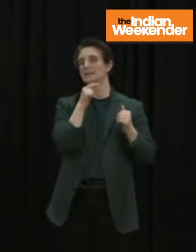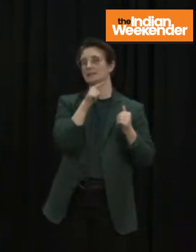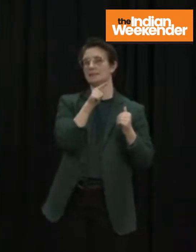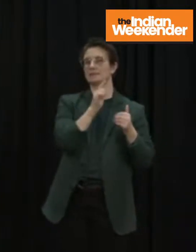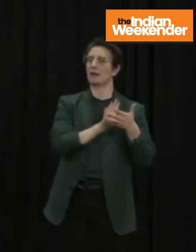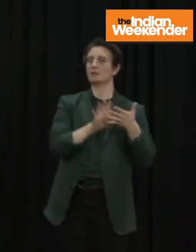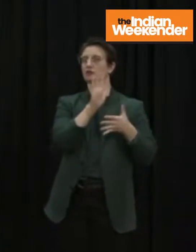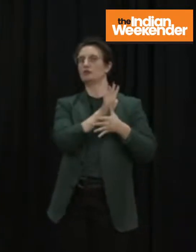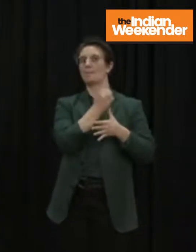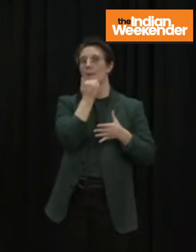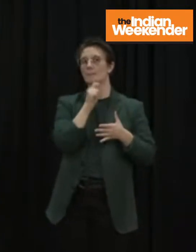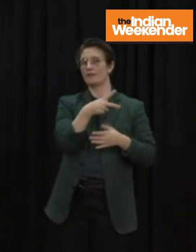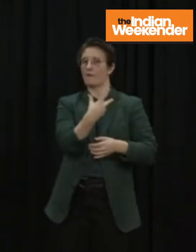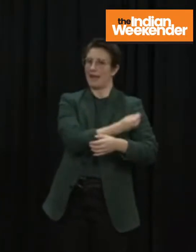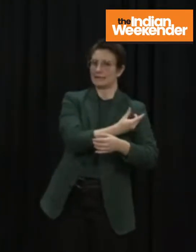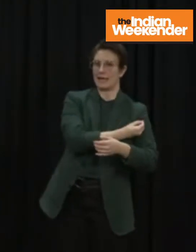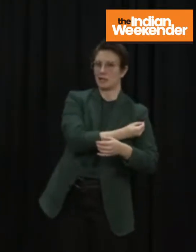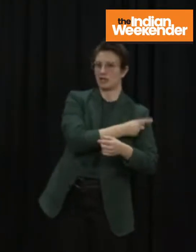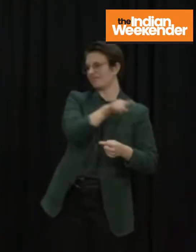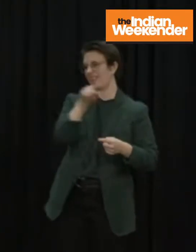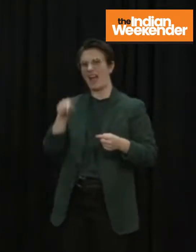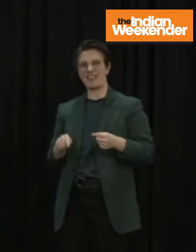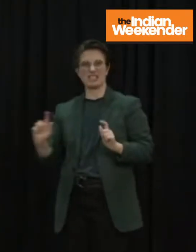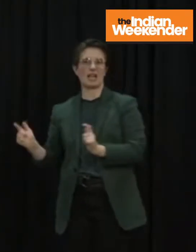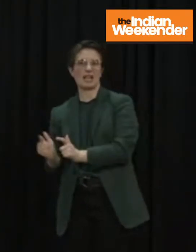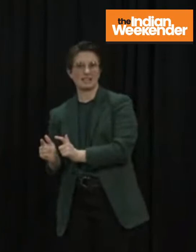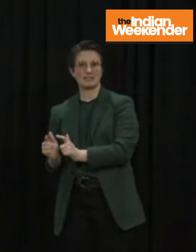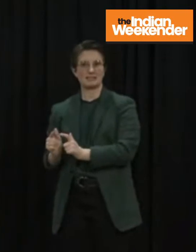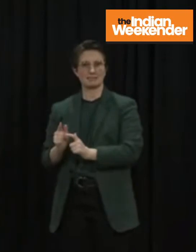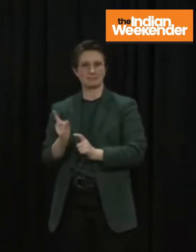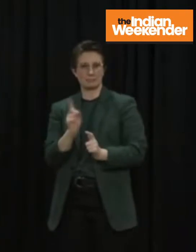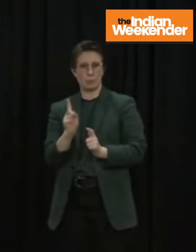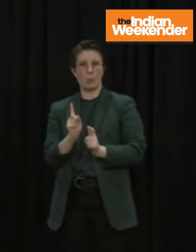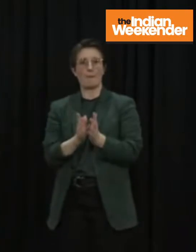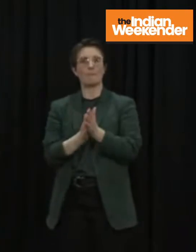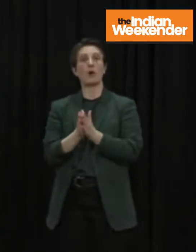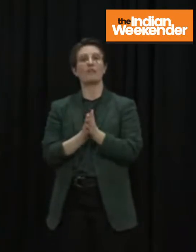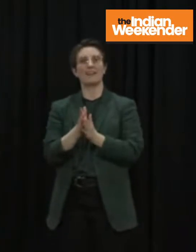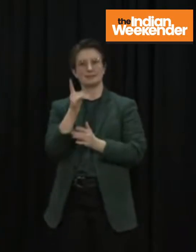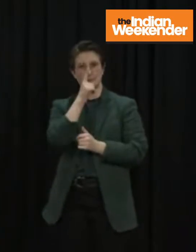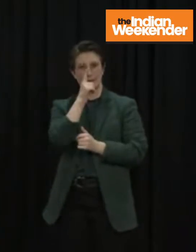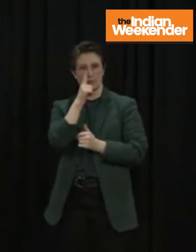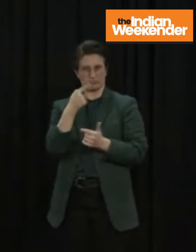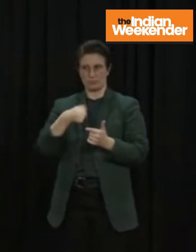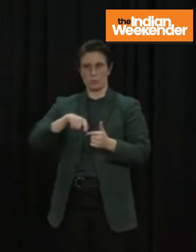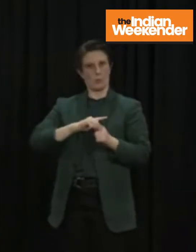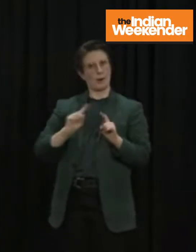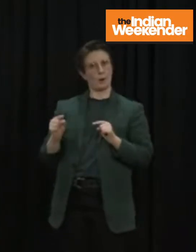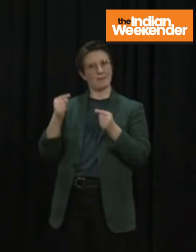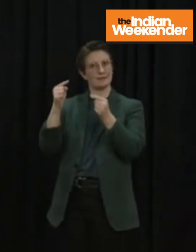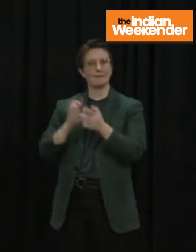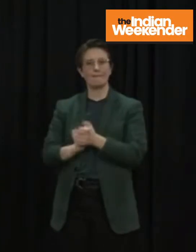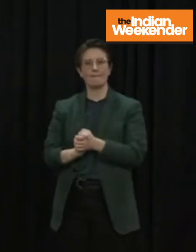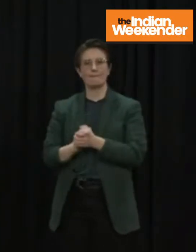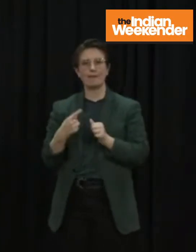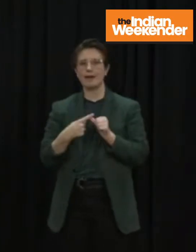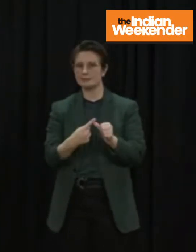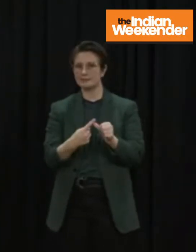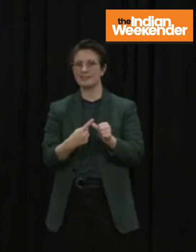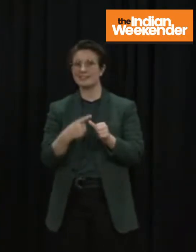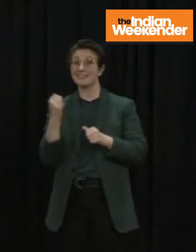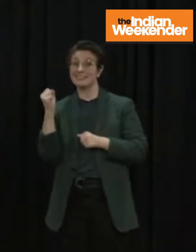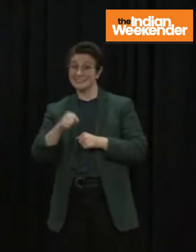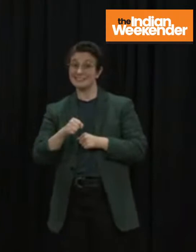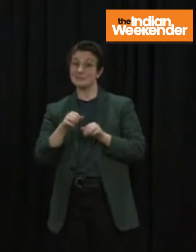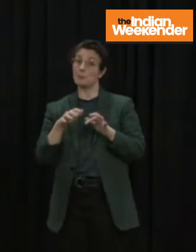want to be part of the winning team, and New Zealanders as a team of 5 million have been part of a pretty winning team over the last year. Now we're taking